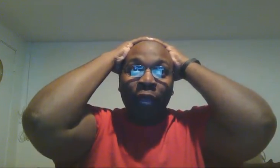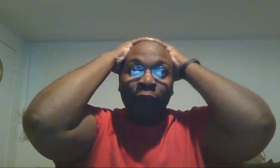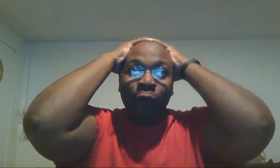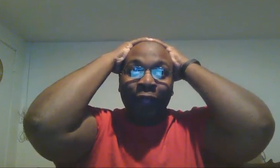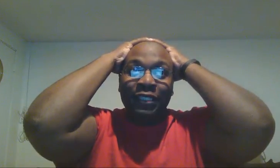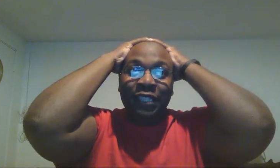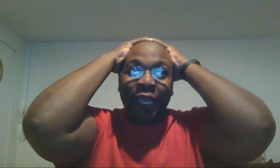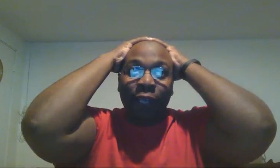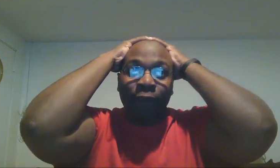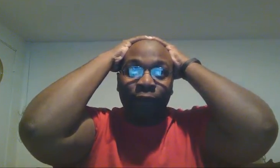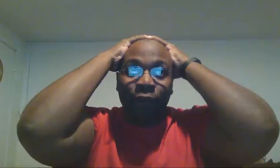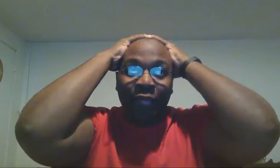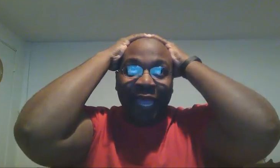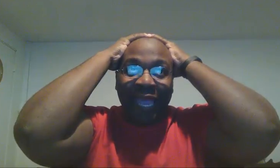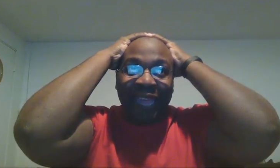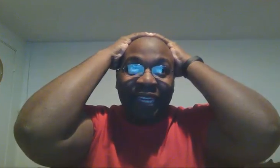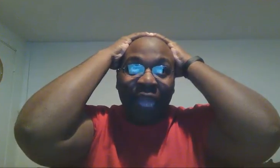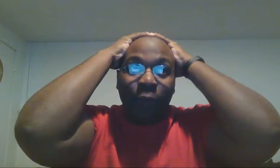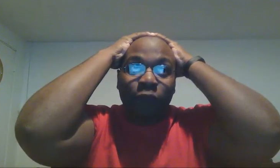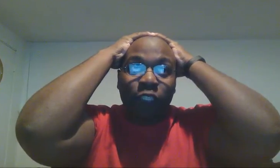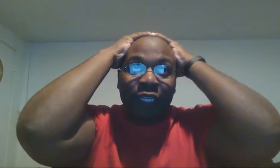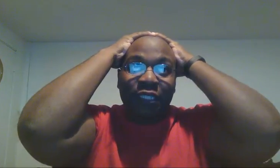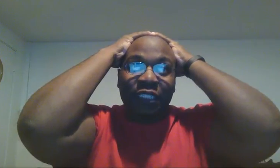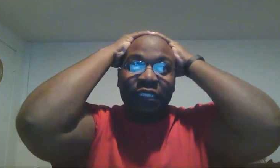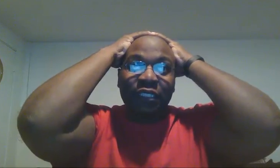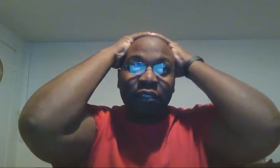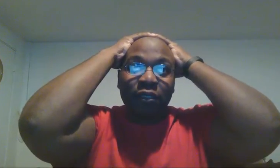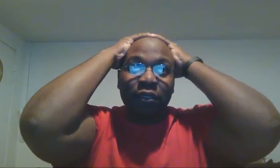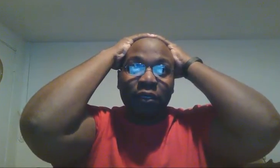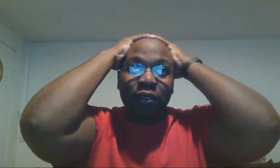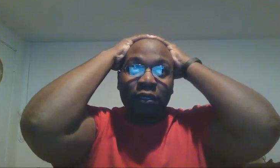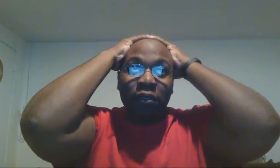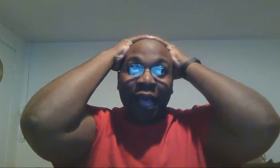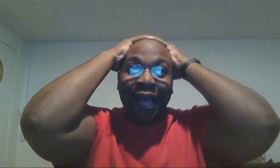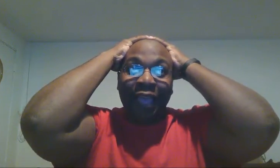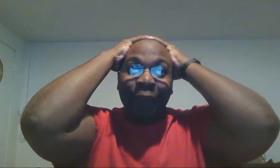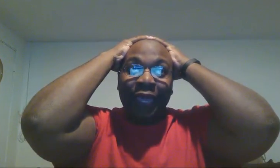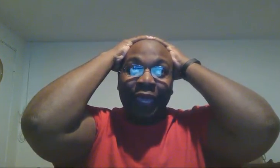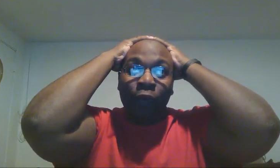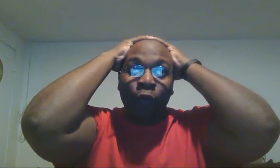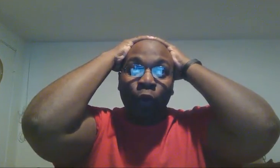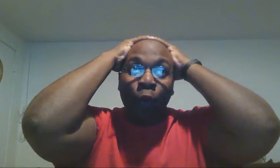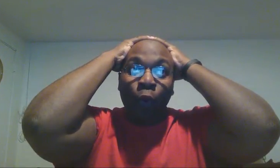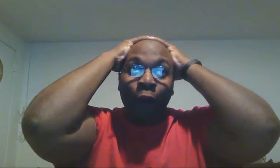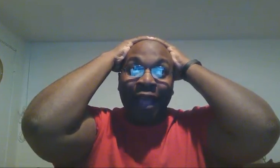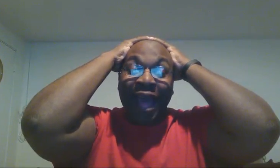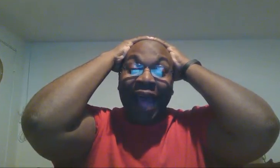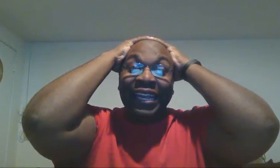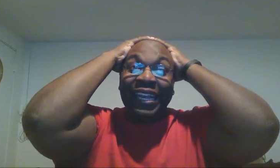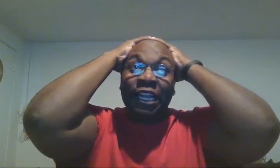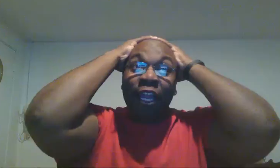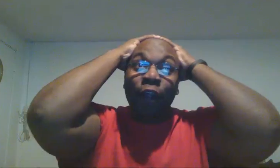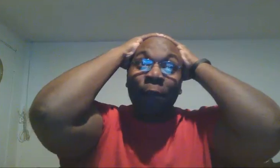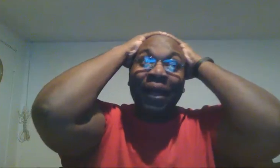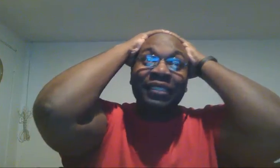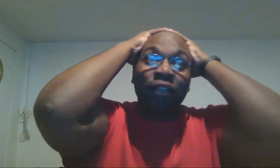and say, in the name of Jesus, I am healed, or I declare myself